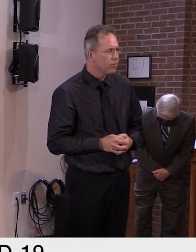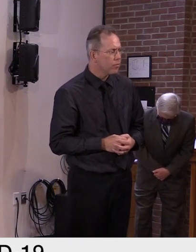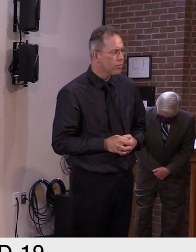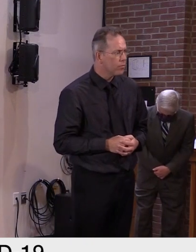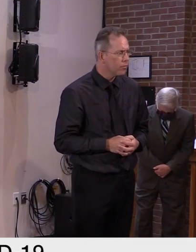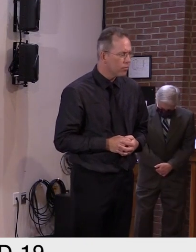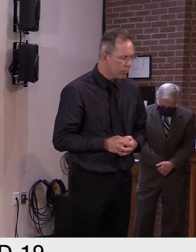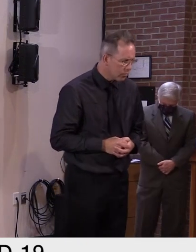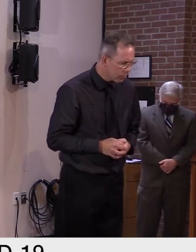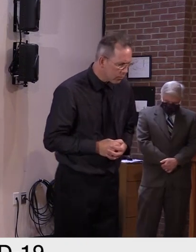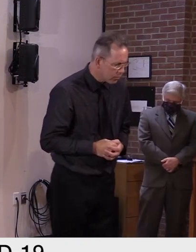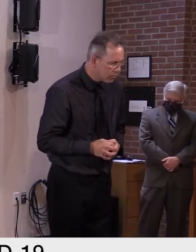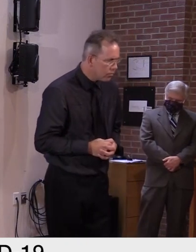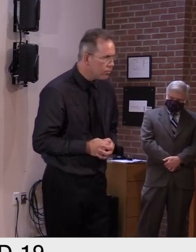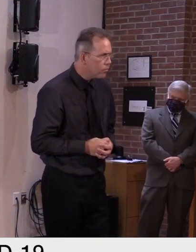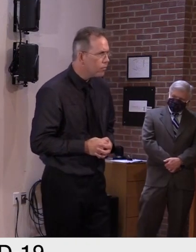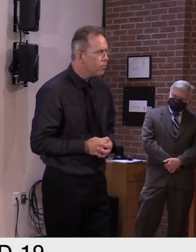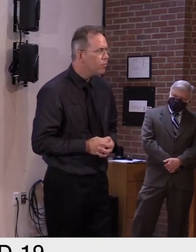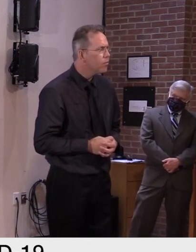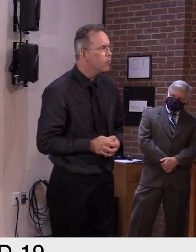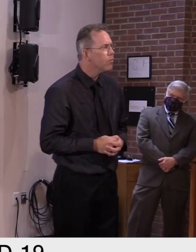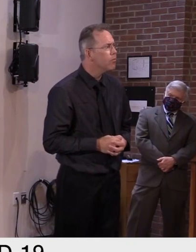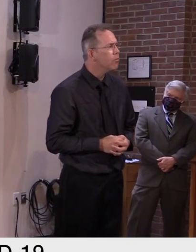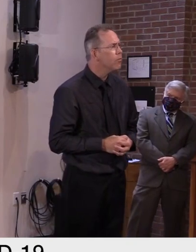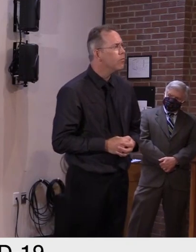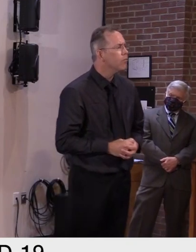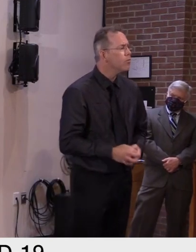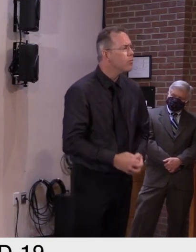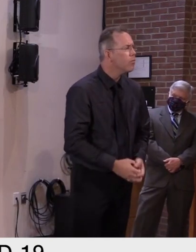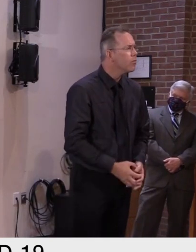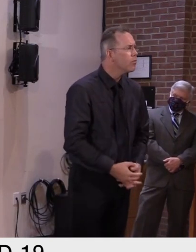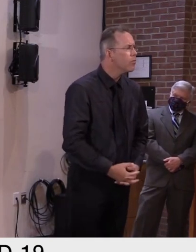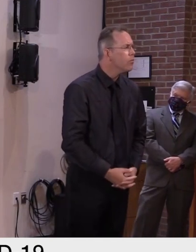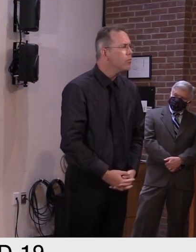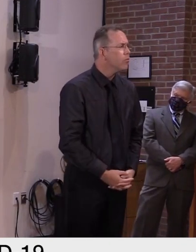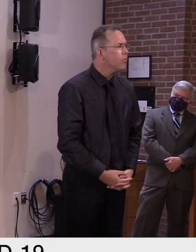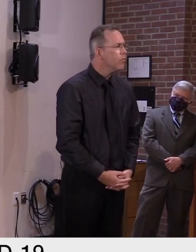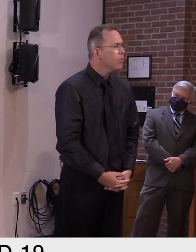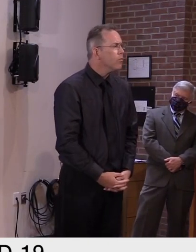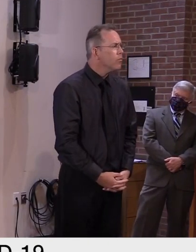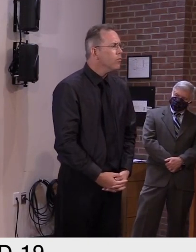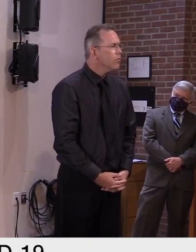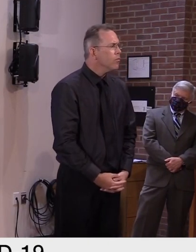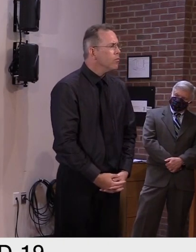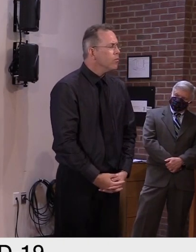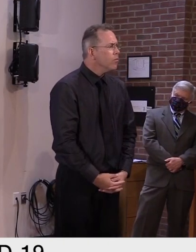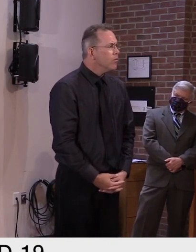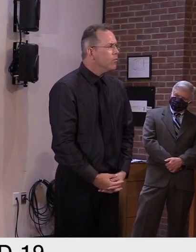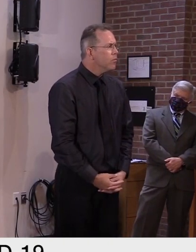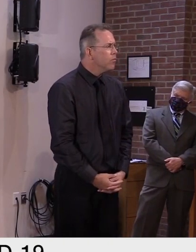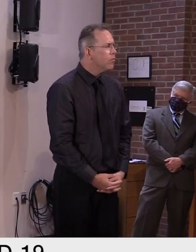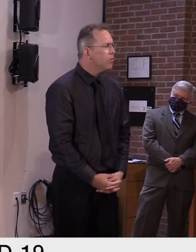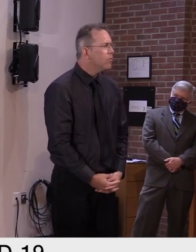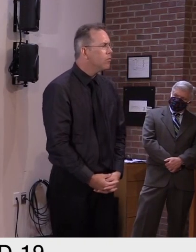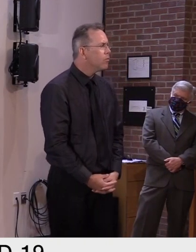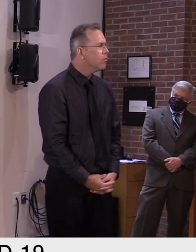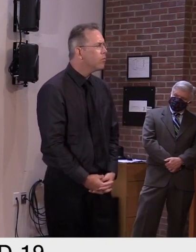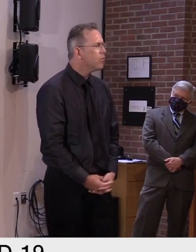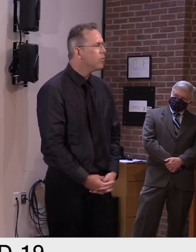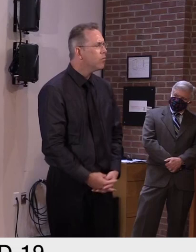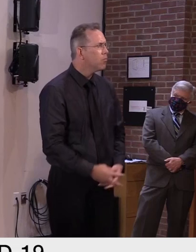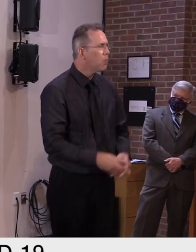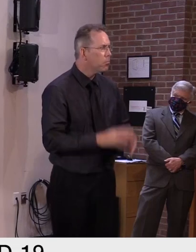of schools and everything, and I was wondering where that was today, and can we get it?